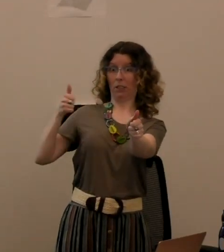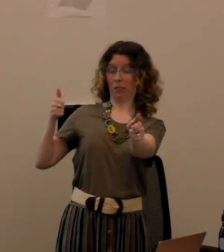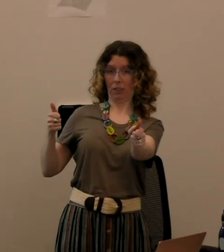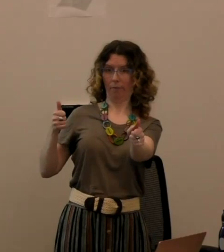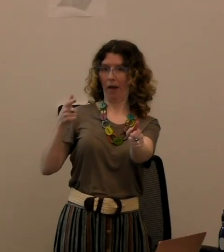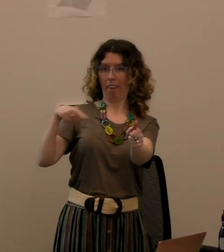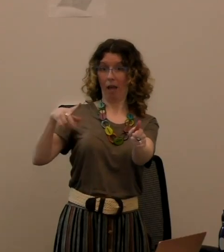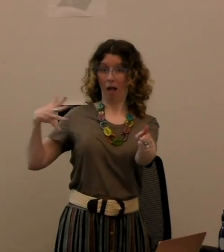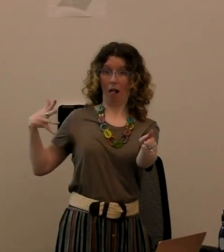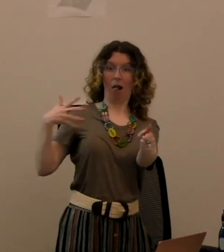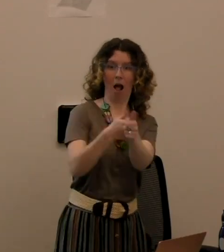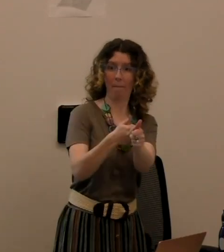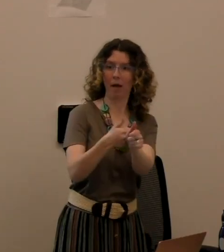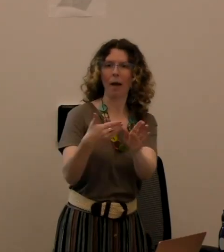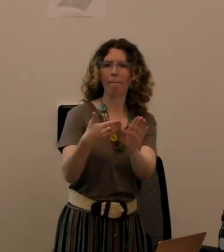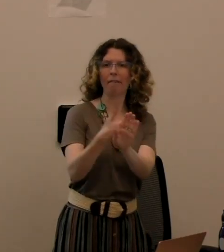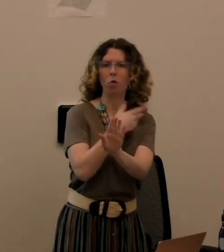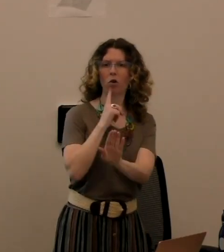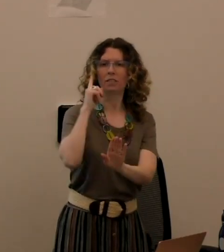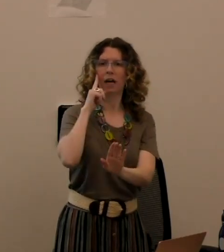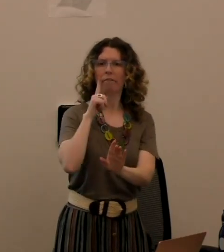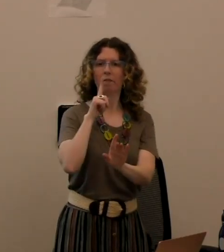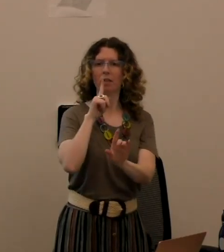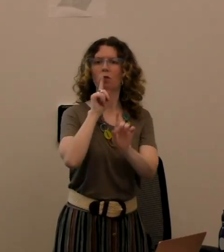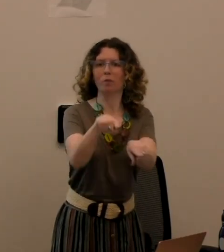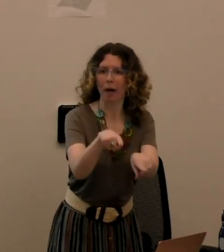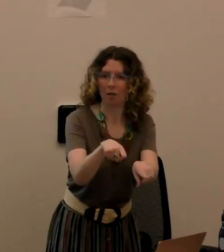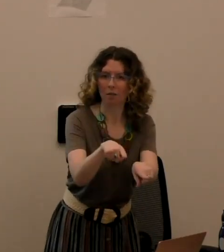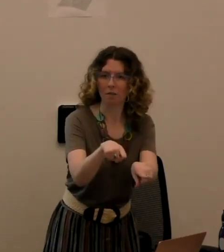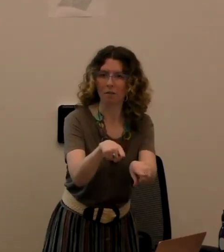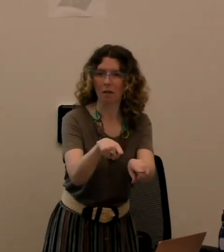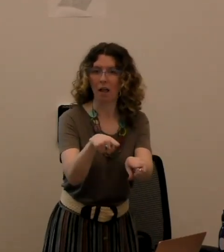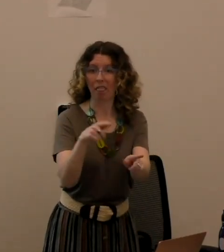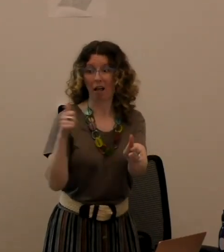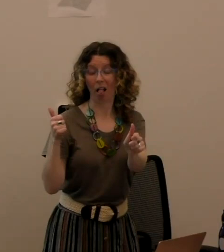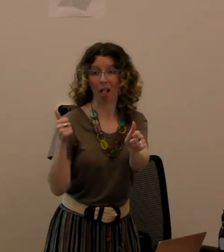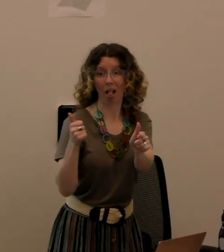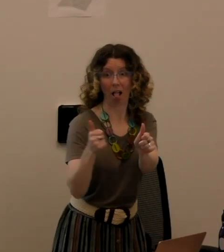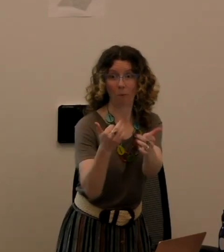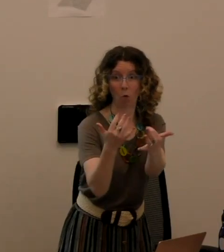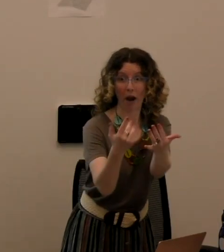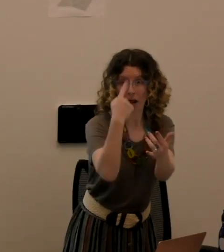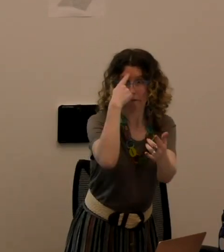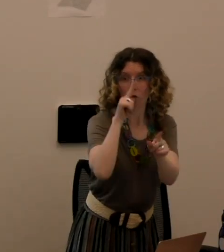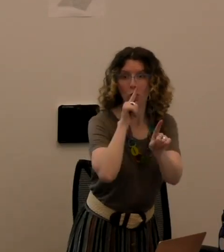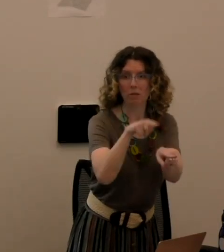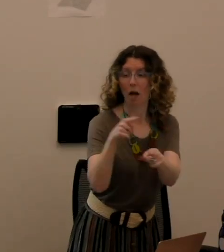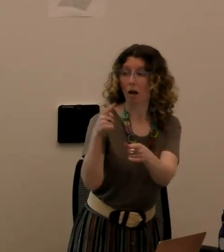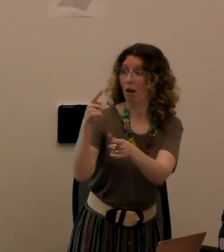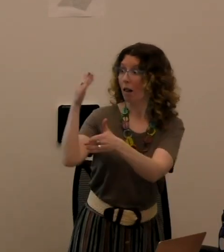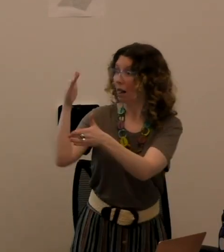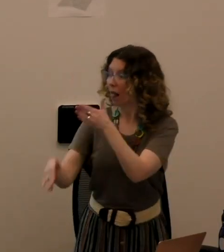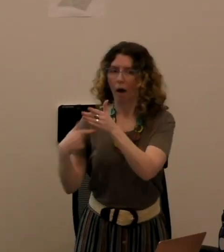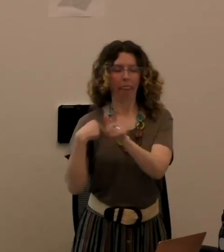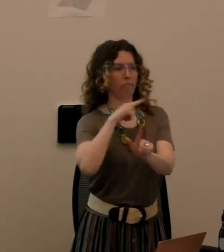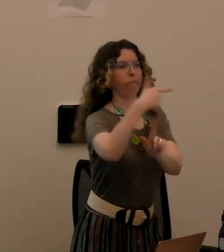interpreter who has a lag behind the teacher. So the deaf student doesn't have the opportunity to respond to questions like the hearing